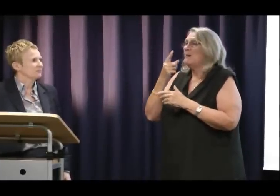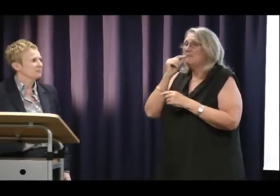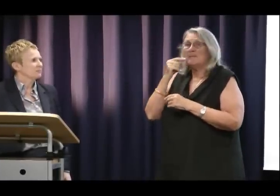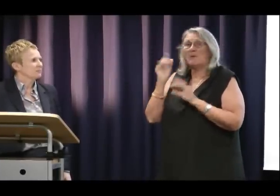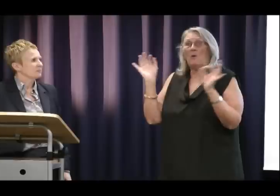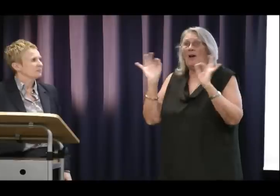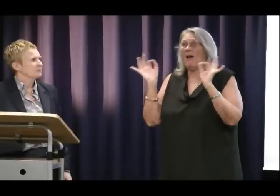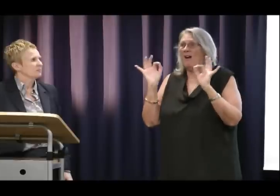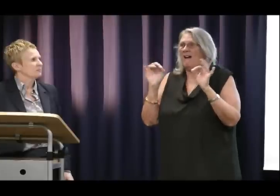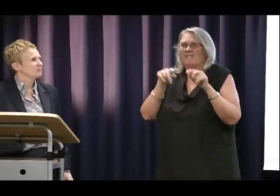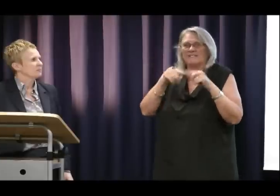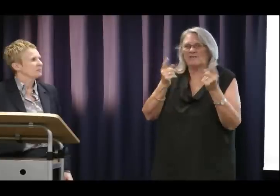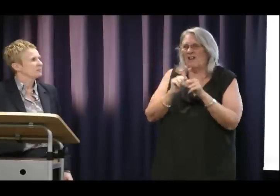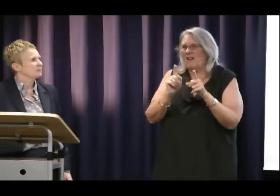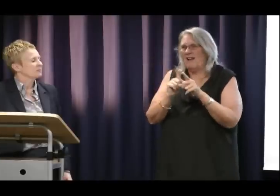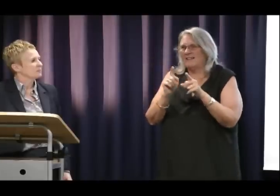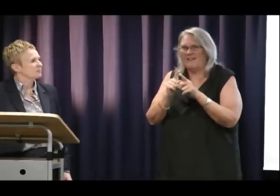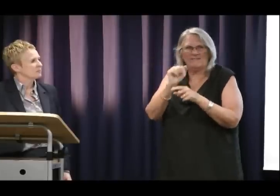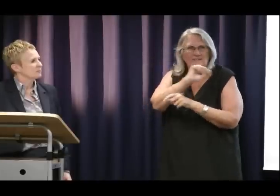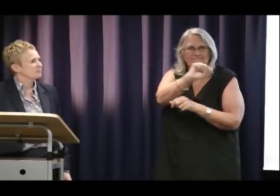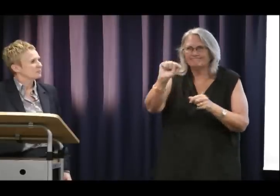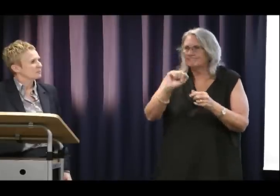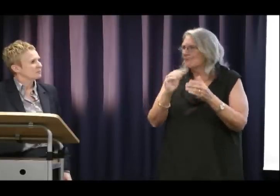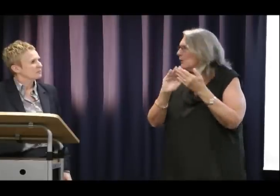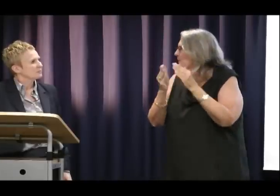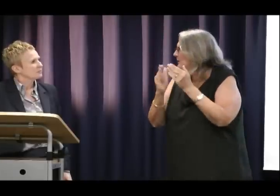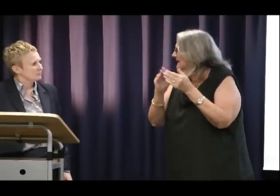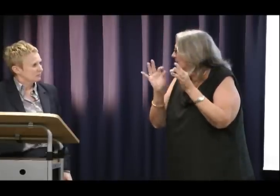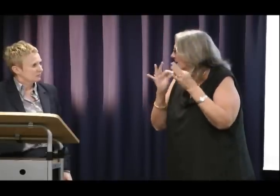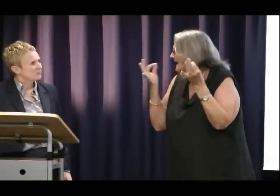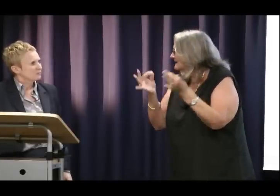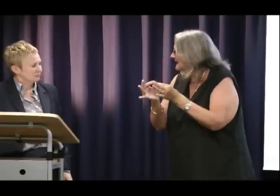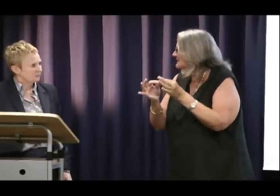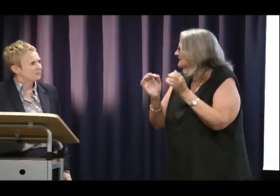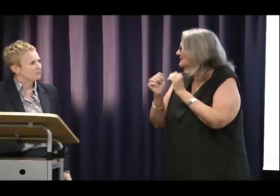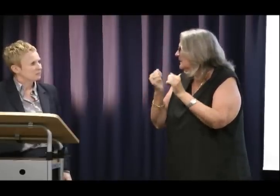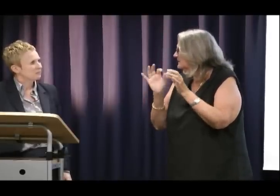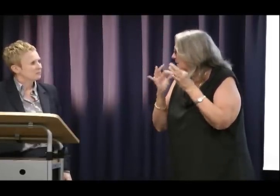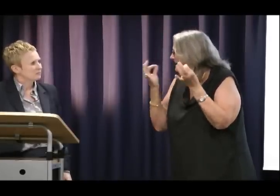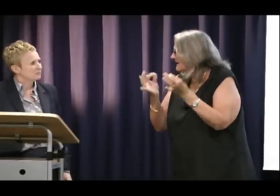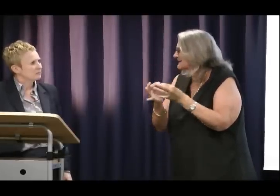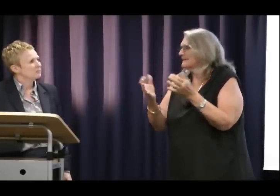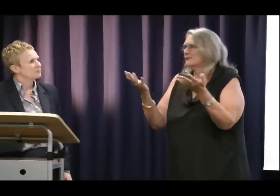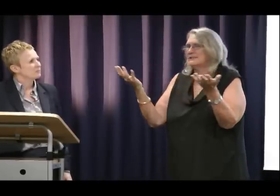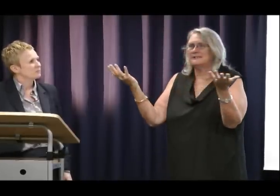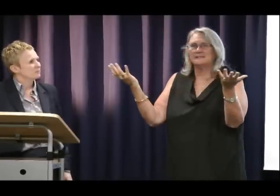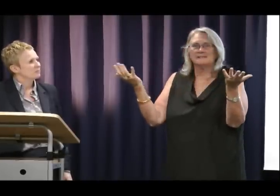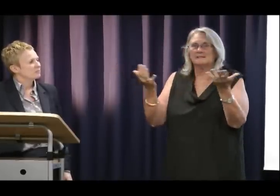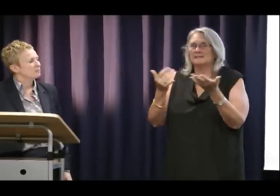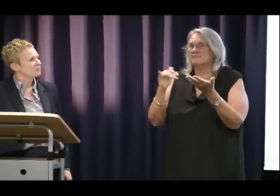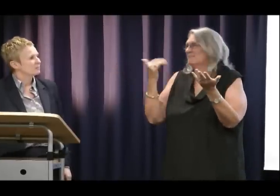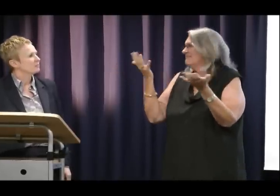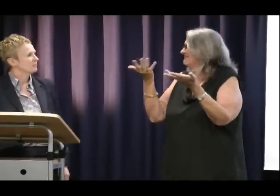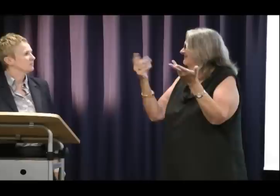other organisations, people may say, oh no, you know, they're a community organisation,